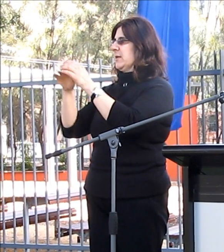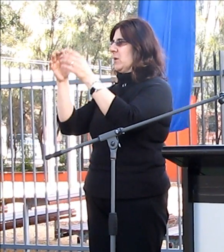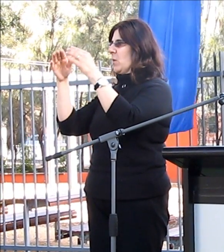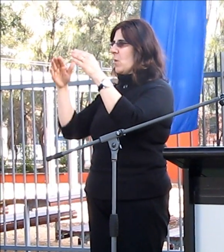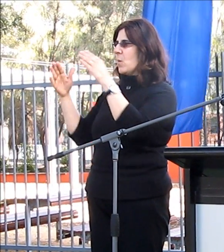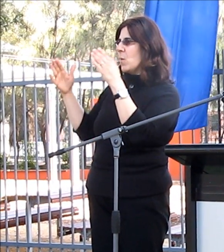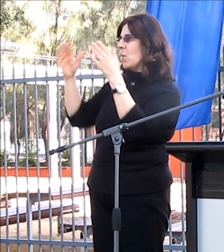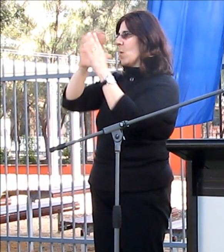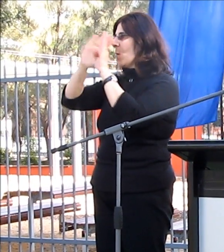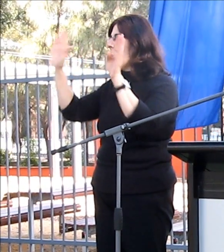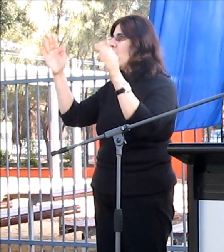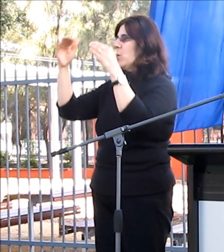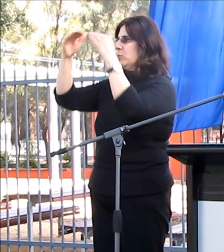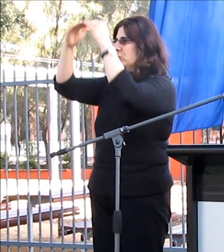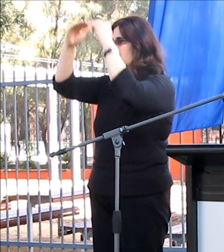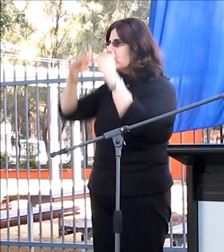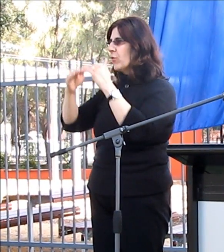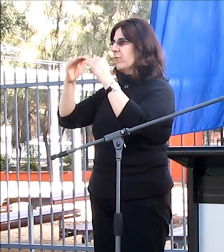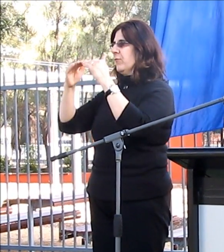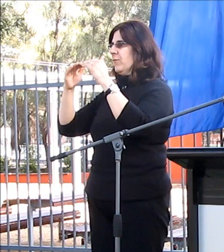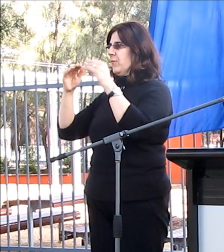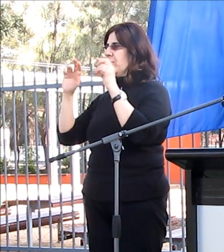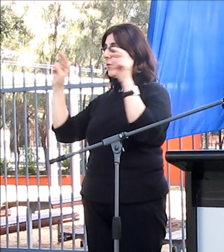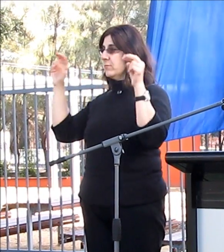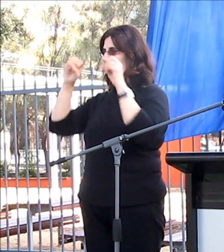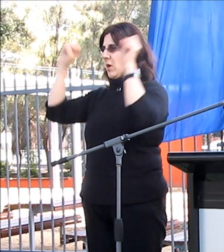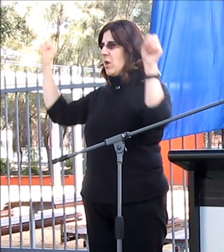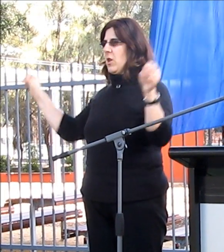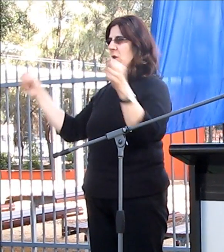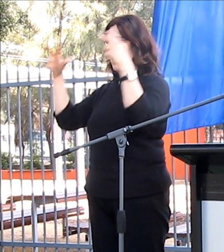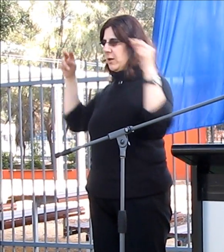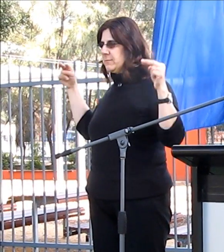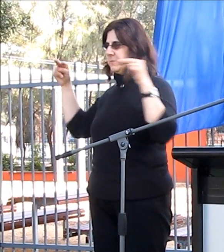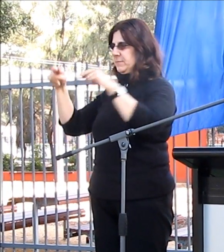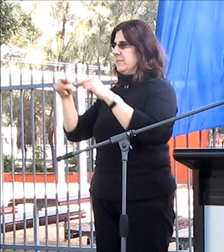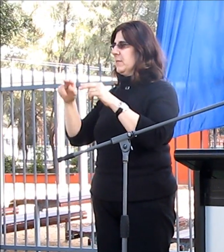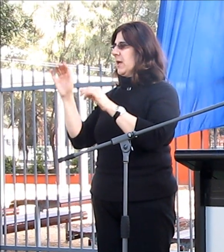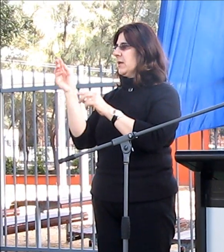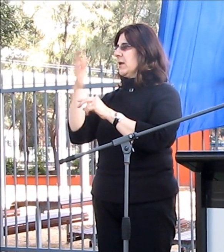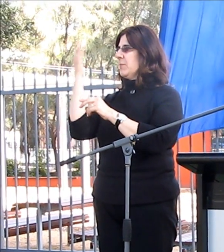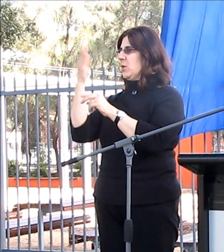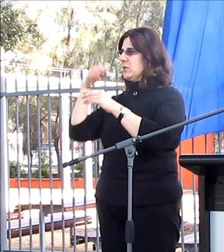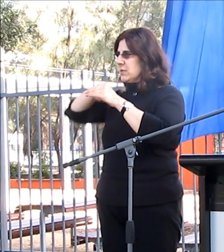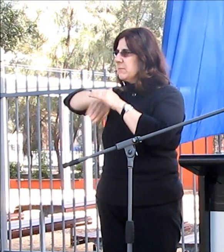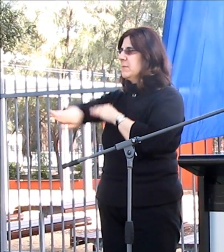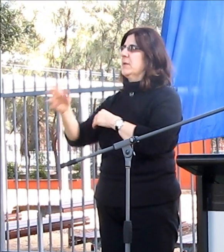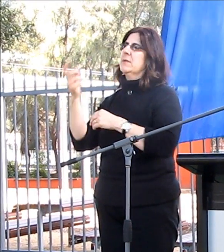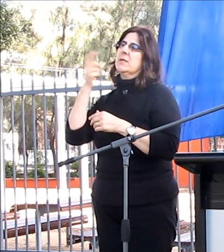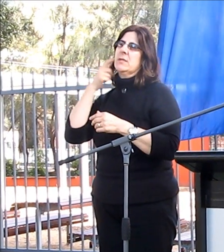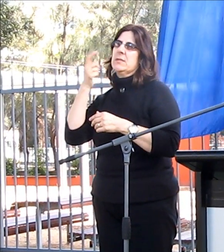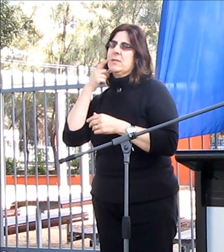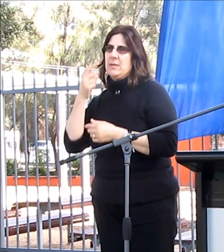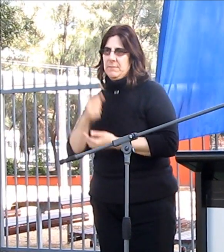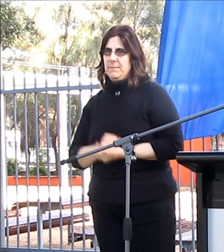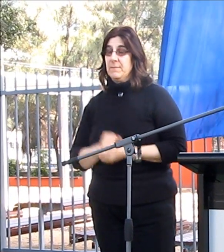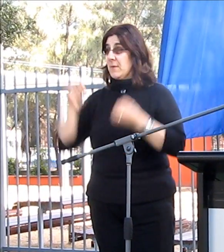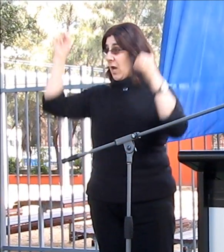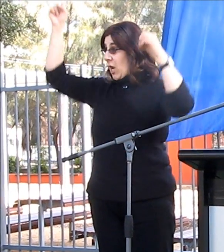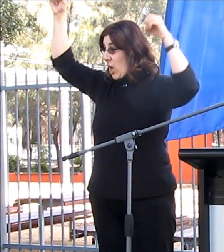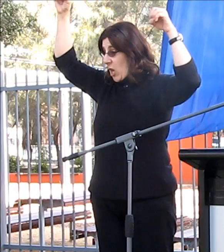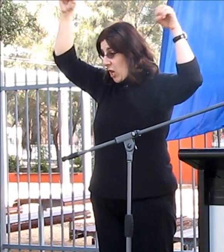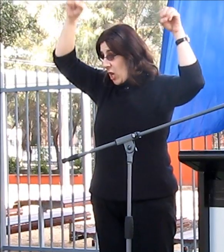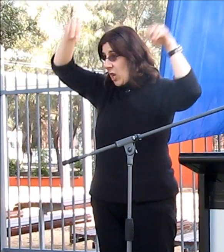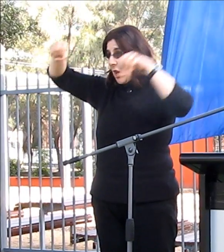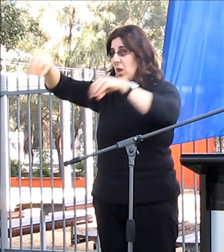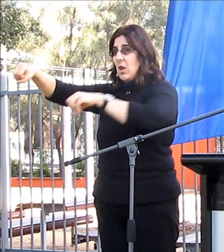walls have been lowered to improve visibility and access for emergency vehicles. There are new lights to make the park safer and